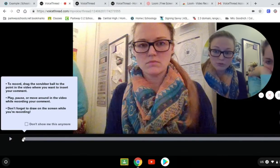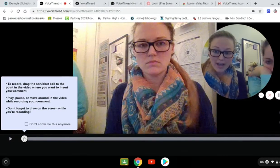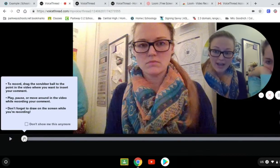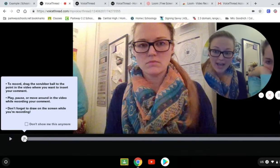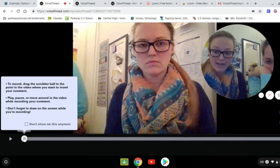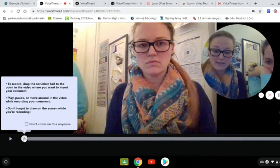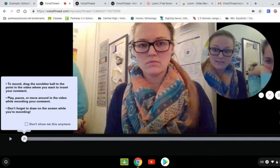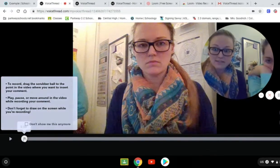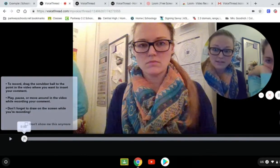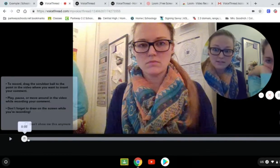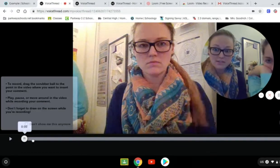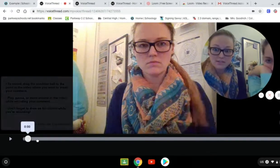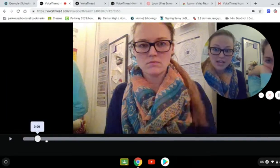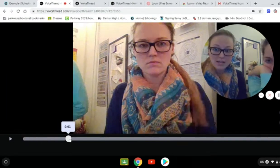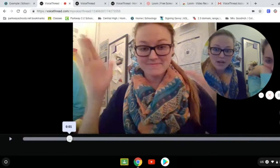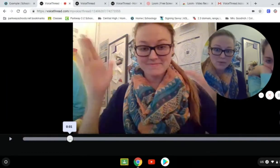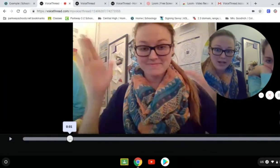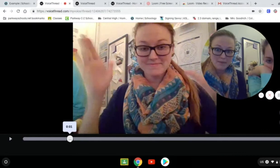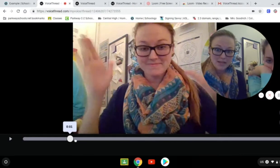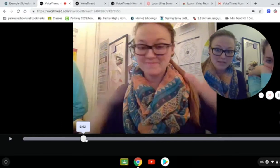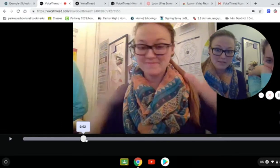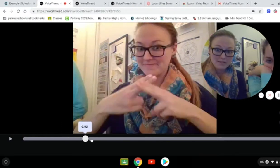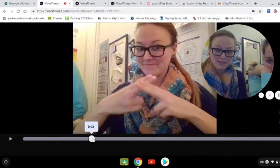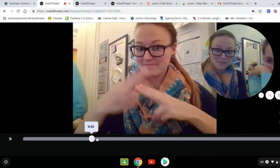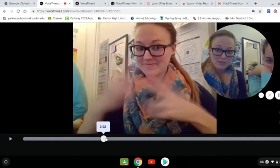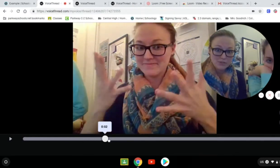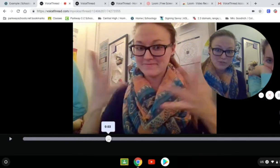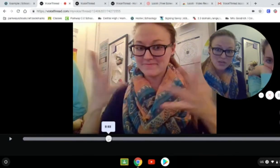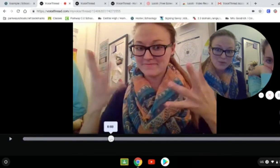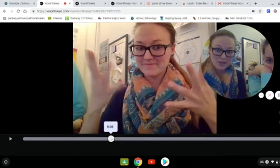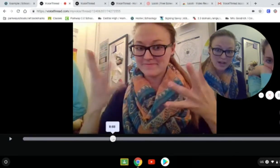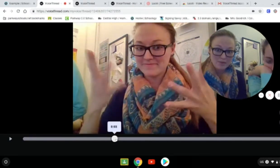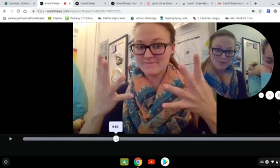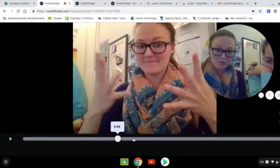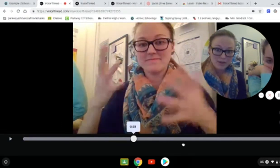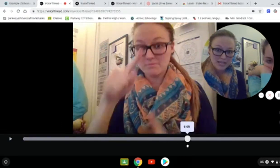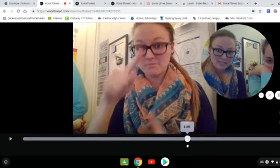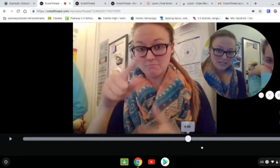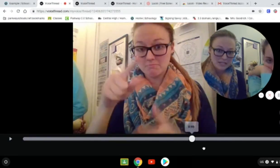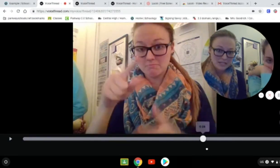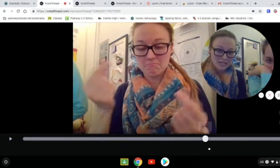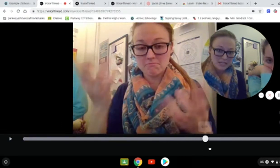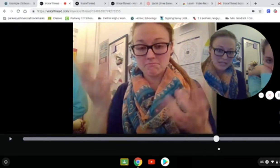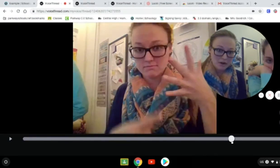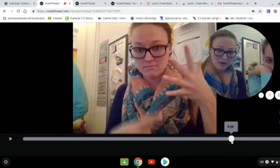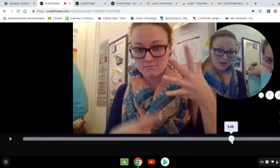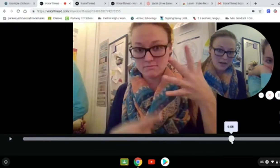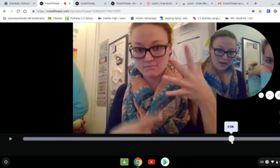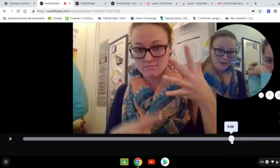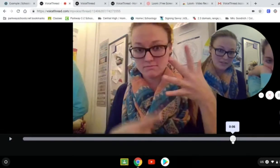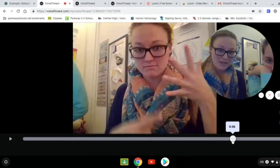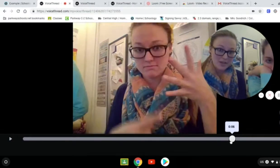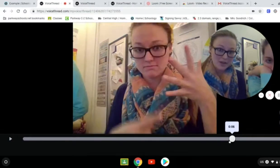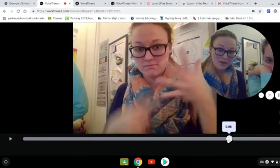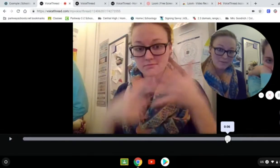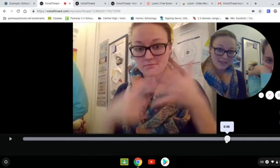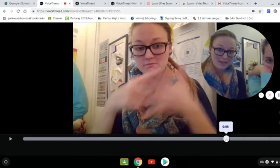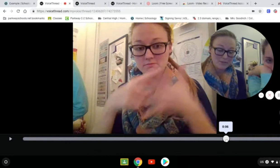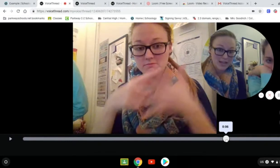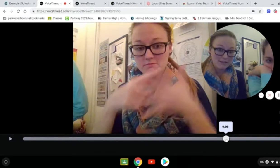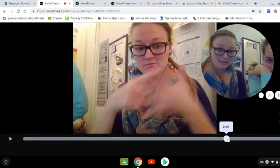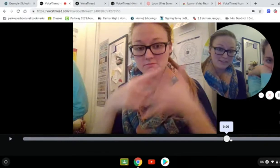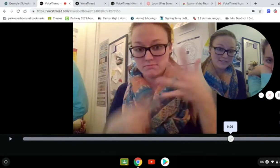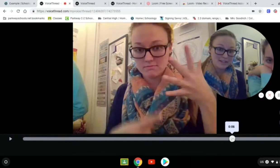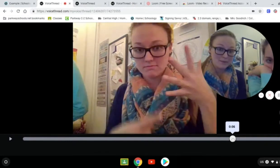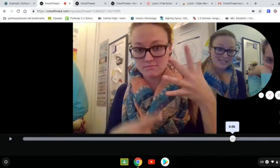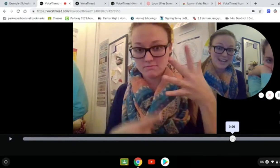then drag this to anywhere that you want to comment. So say that you want to comment right here about this video and be like, Ms.